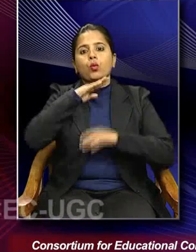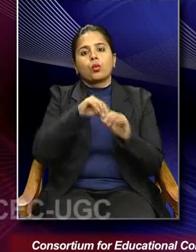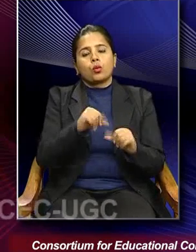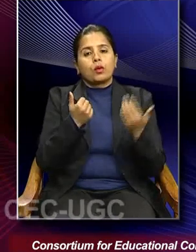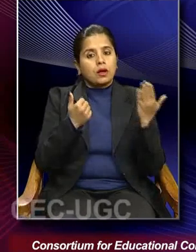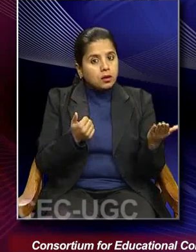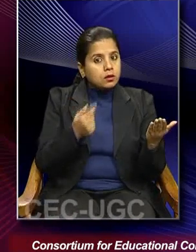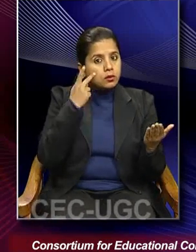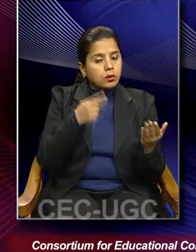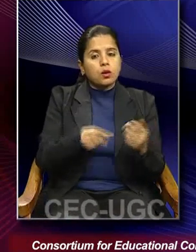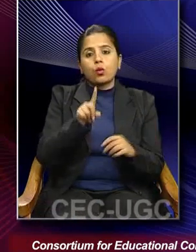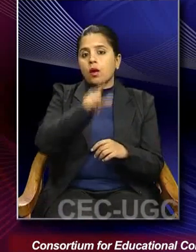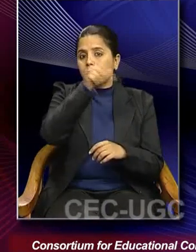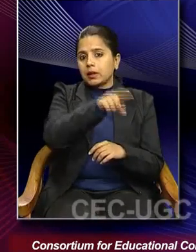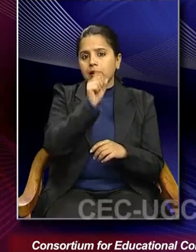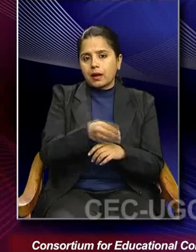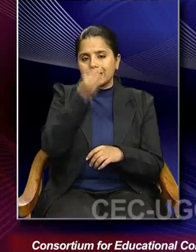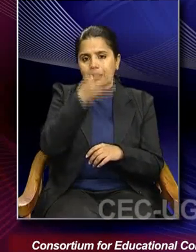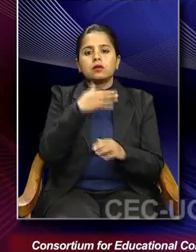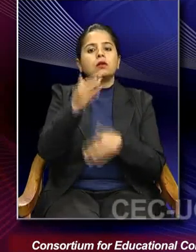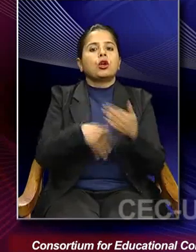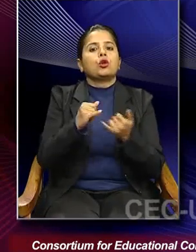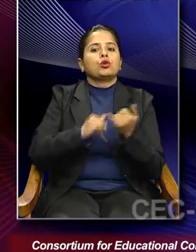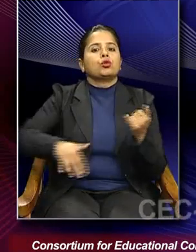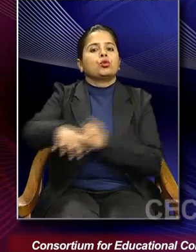and then one can easily come up with a social